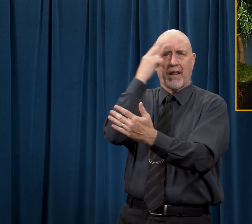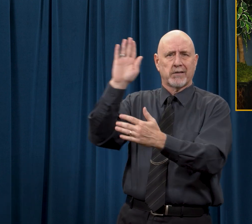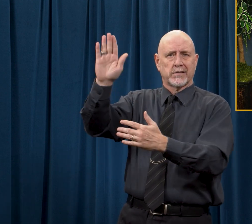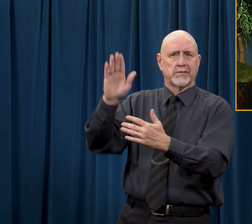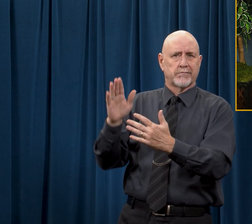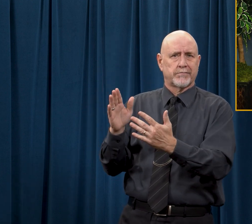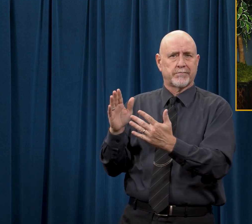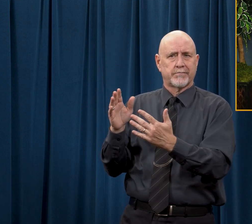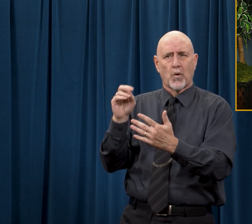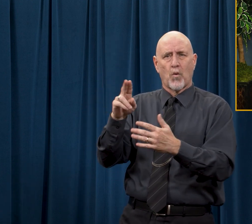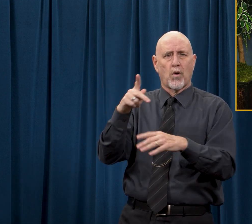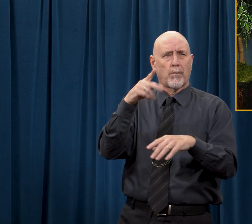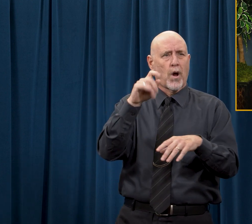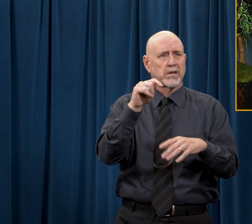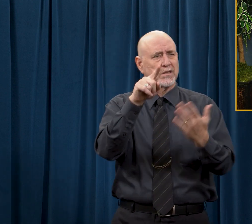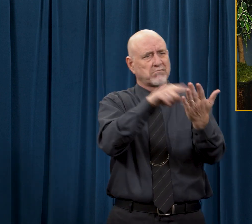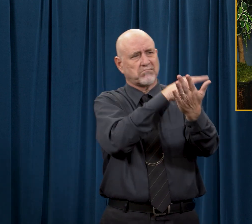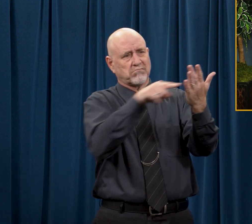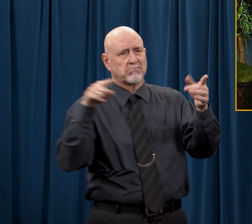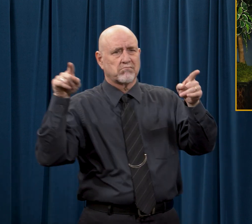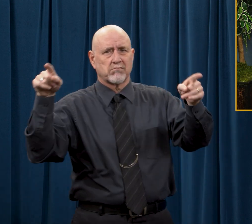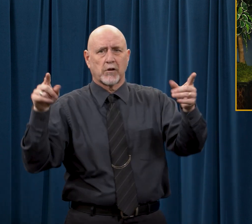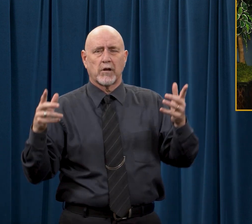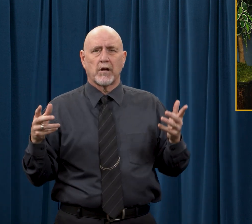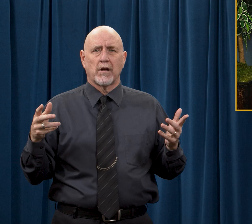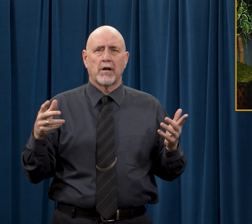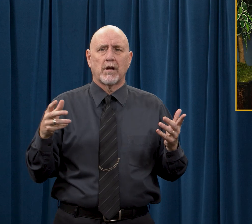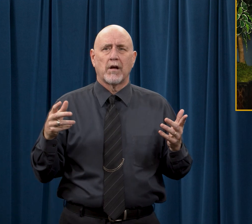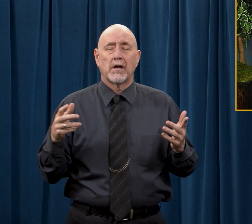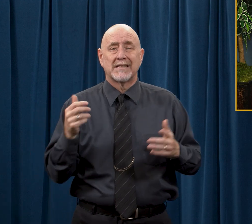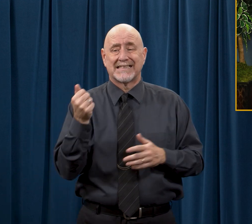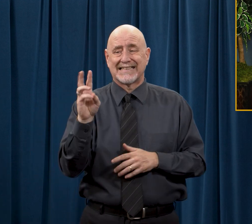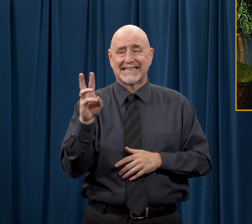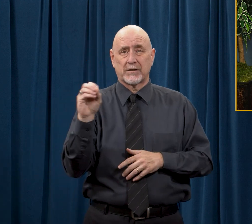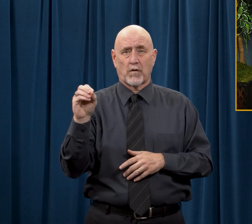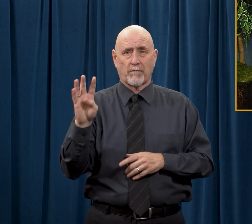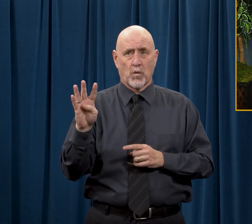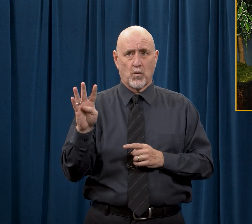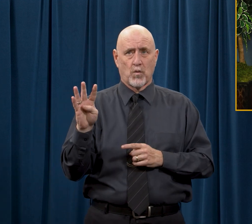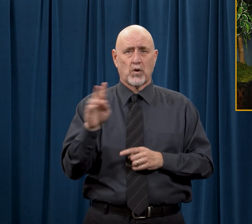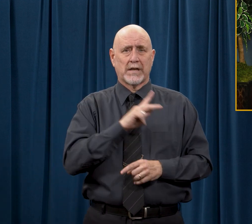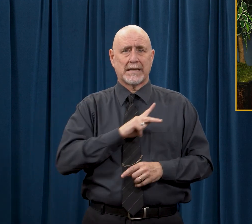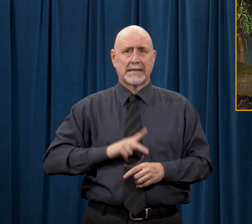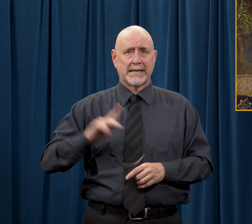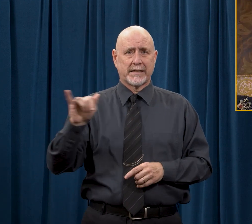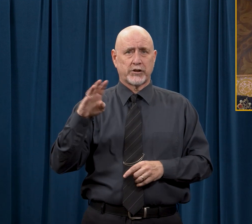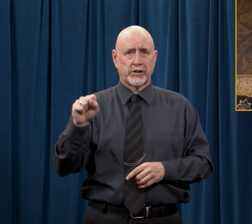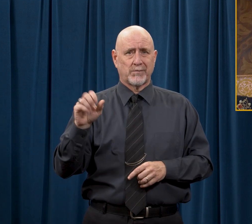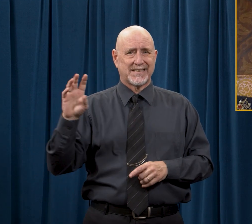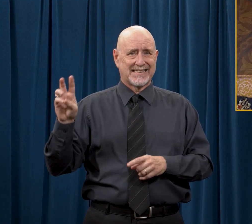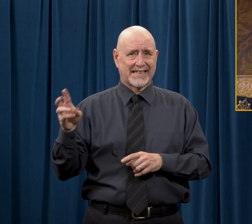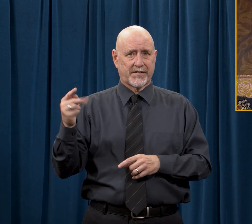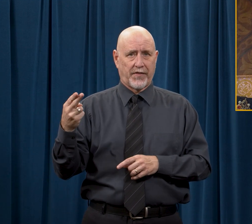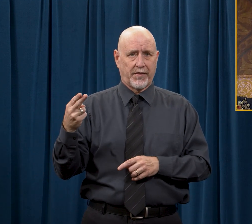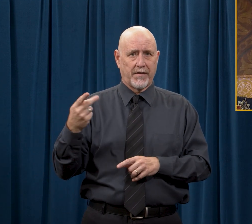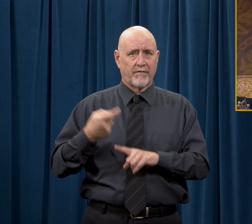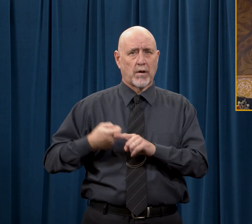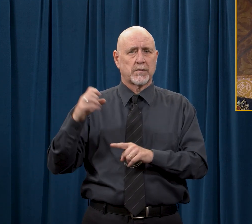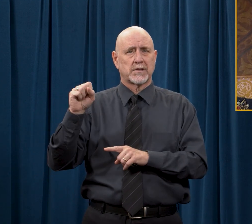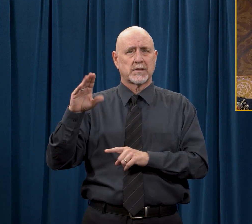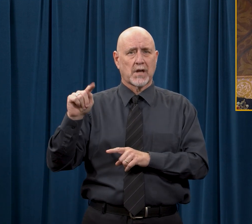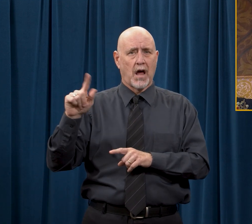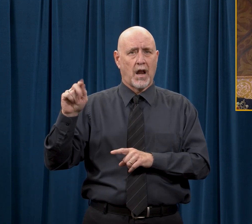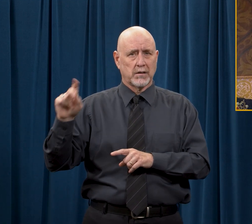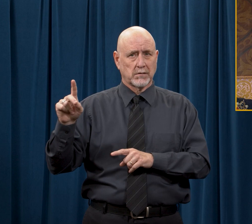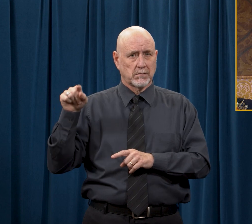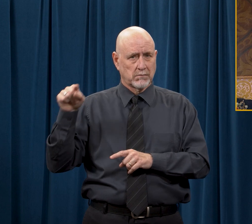of Catholicism or Protestantism. So in 1604, King James VI of